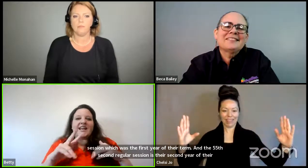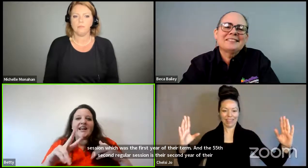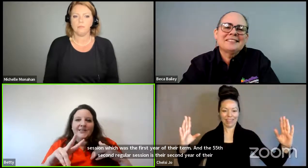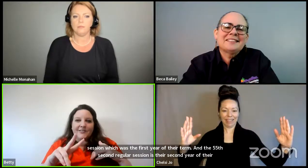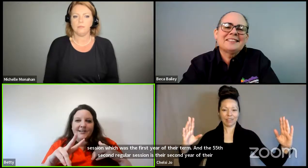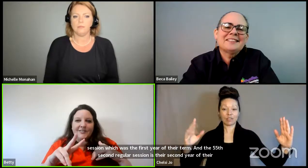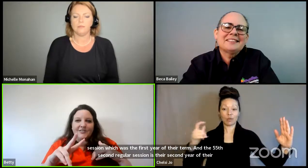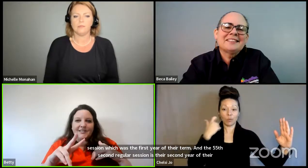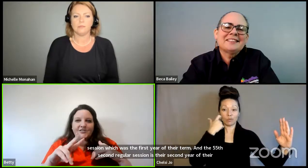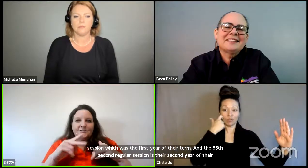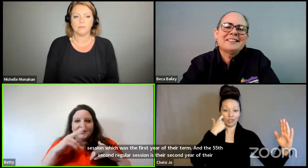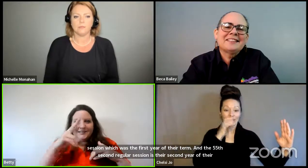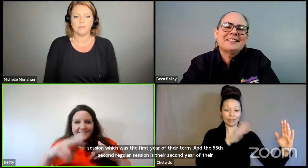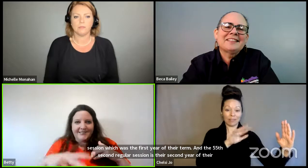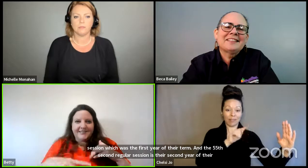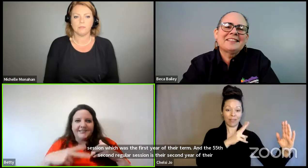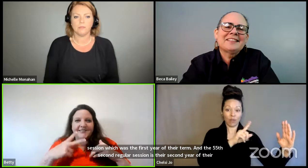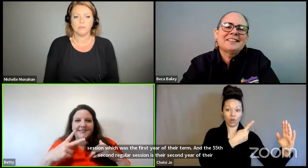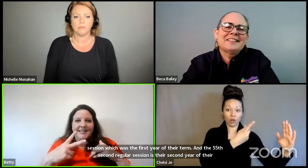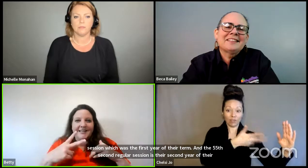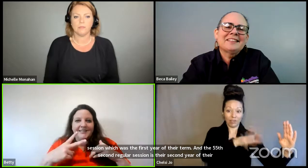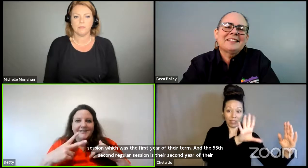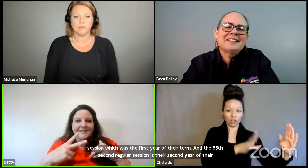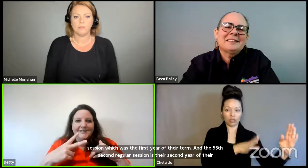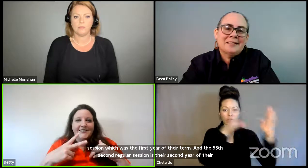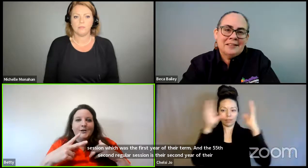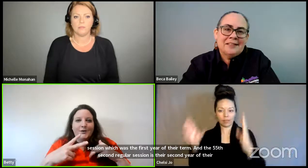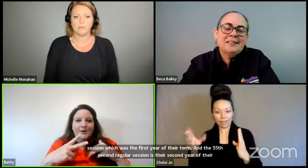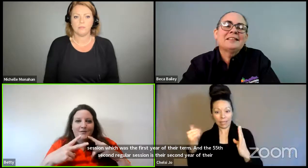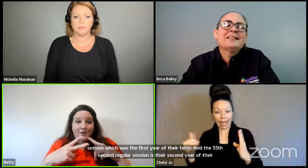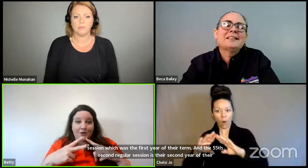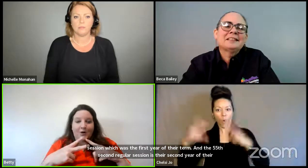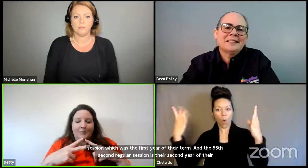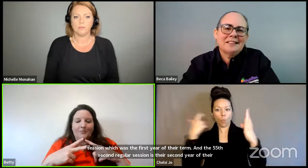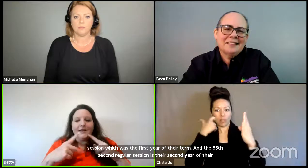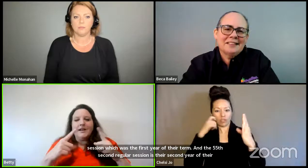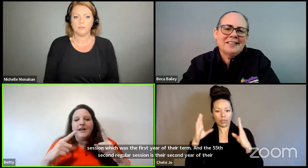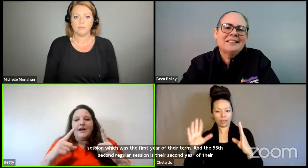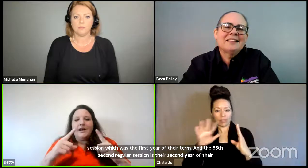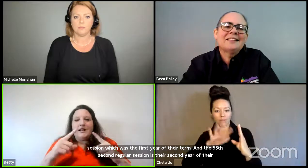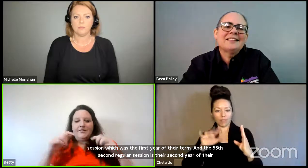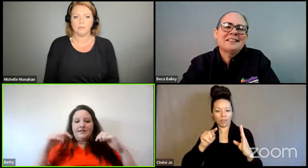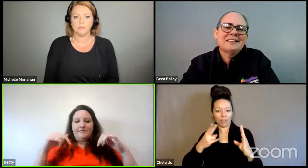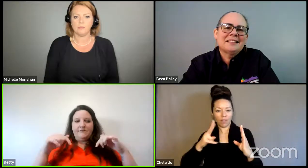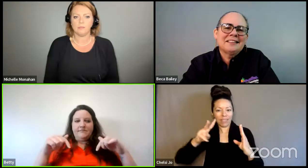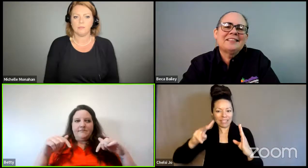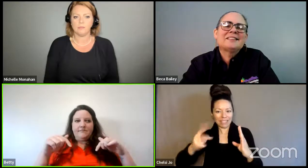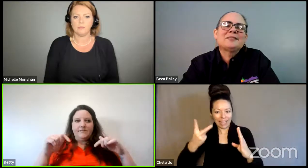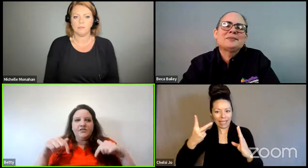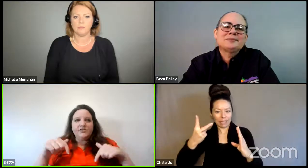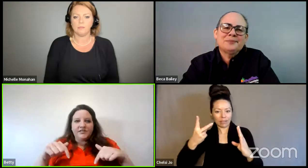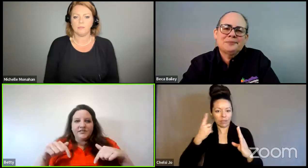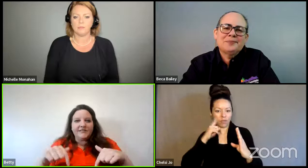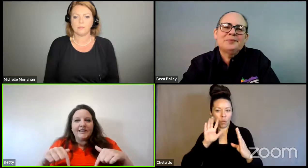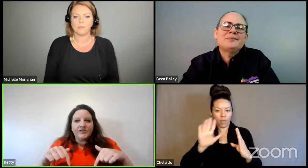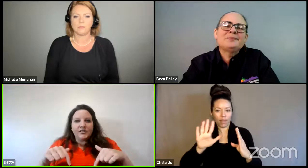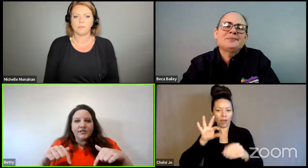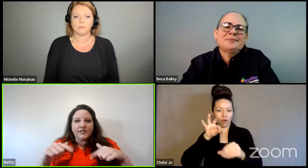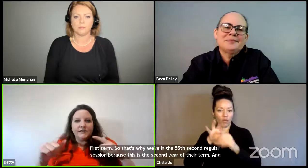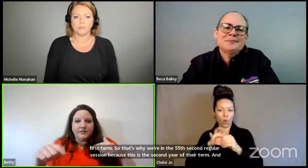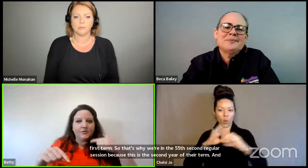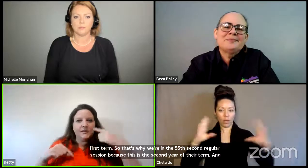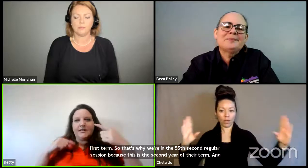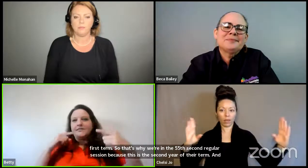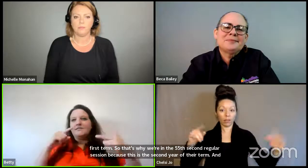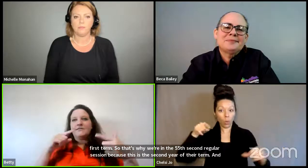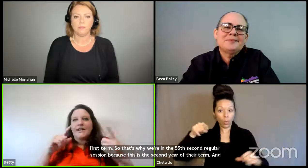55th second regular session, because this is the second year of their term. And then this year is an election